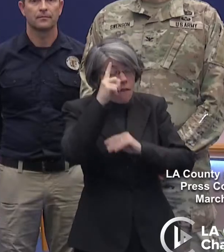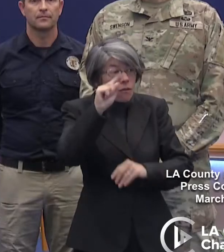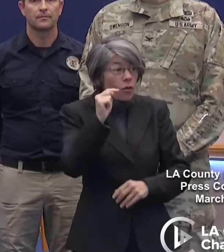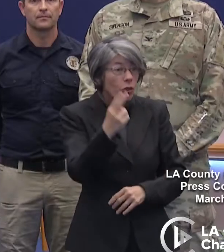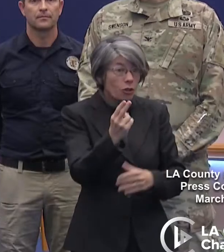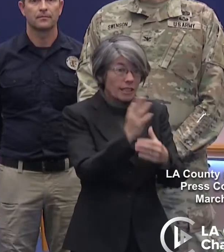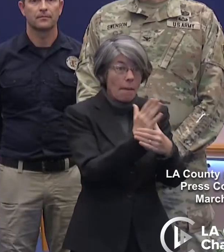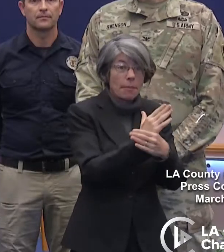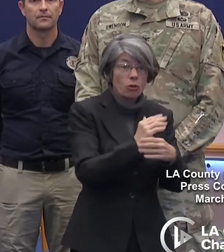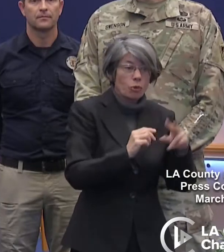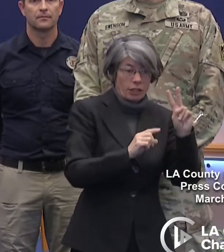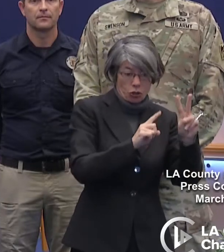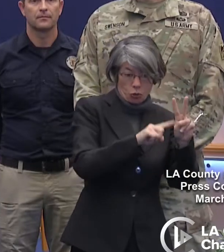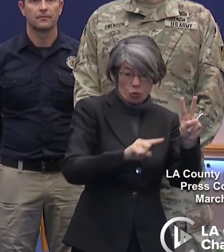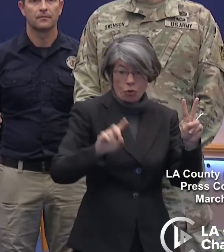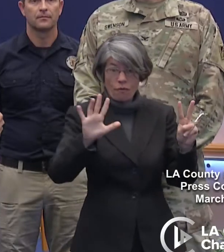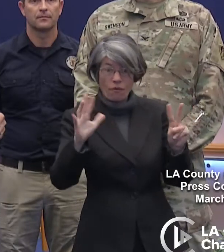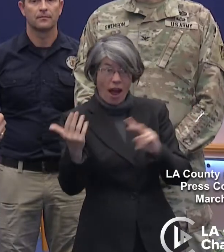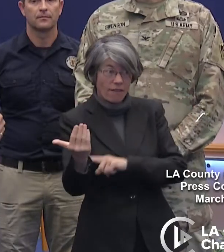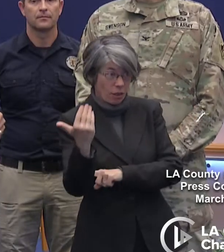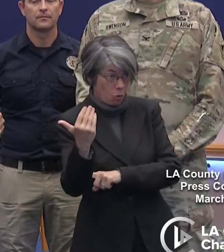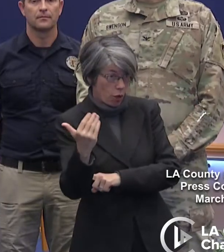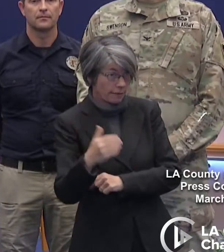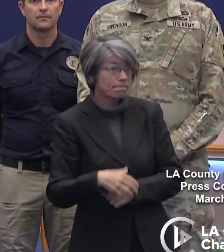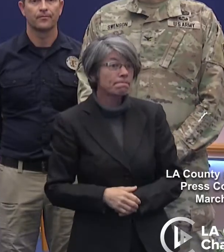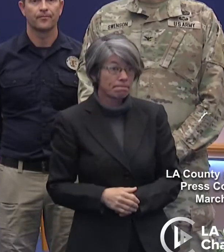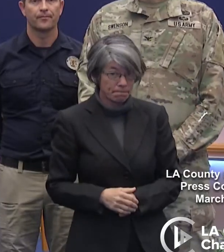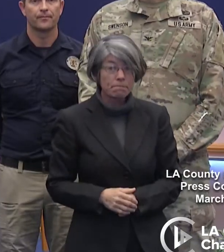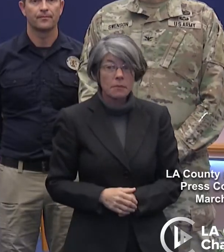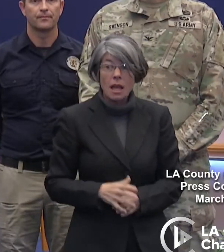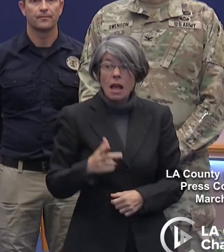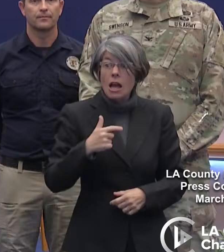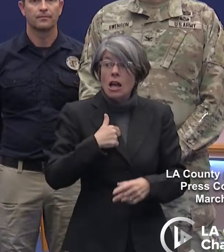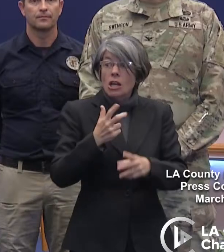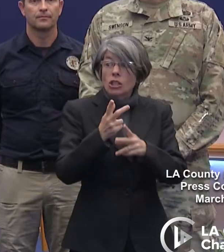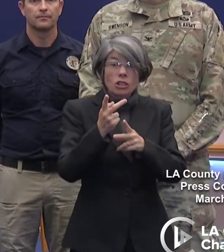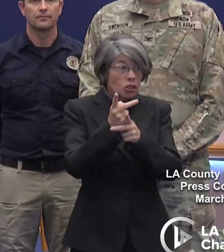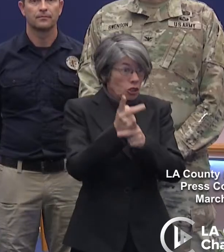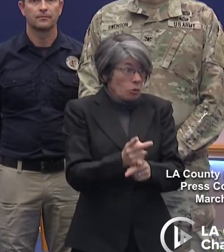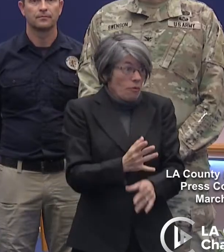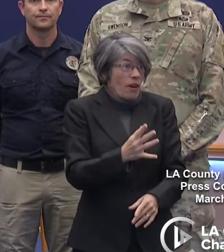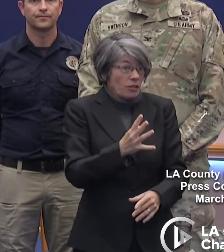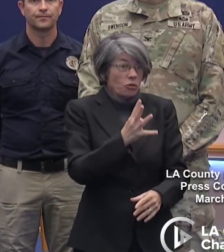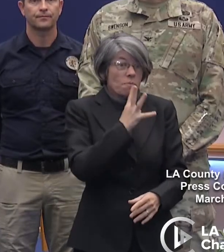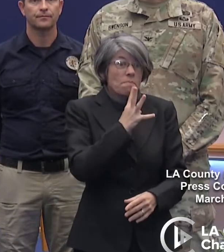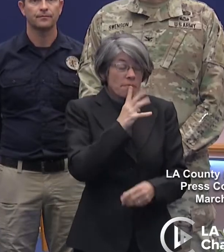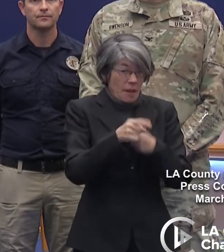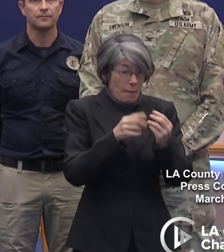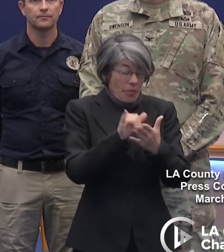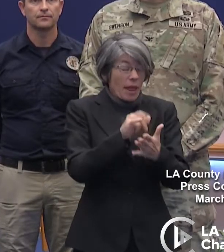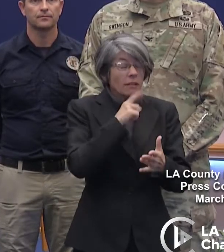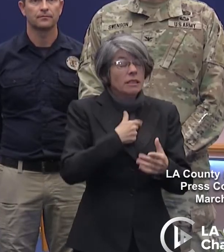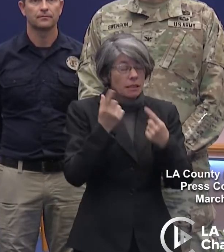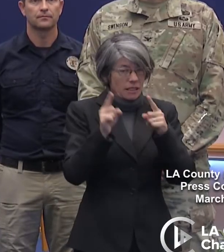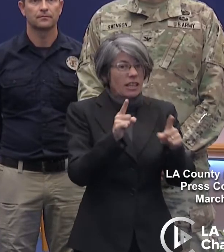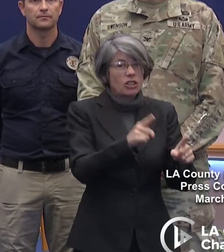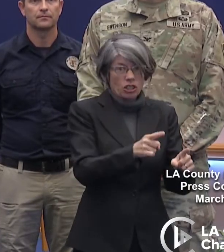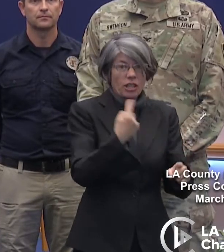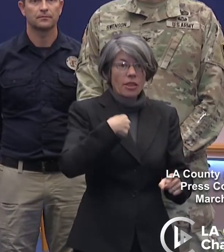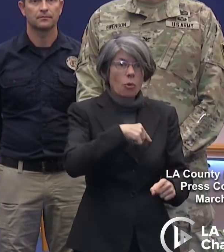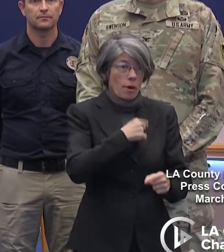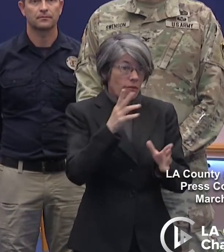is between 2 and 5 a.m. This, as Supervisor mentioned, presents a condition in which we